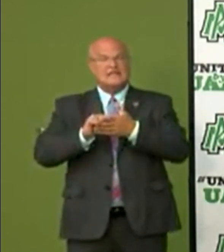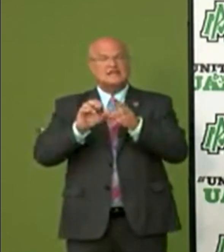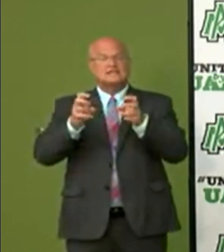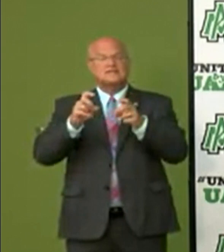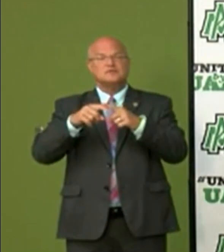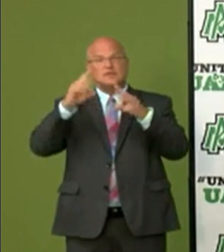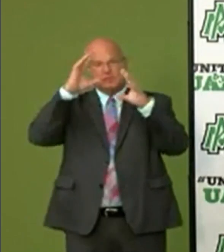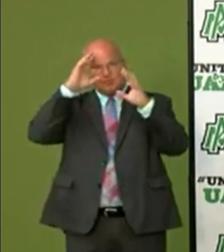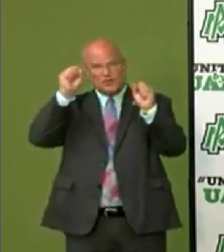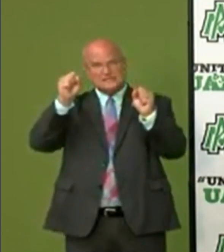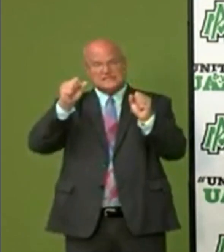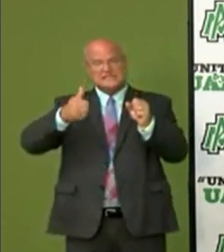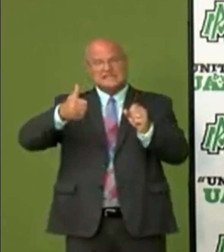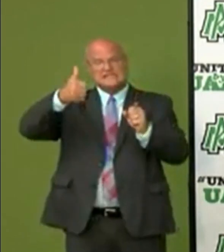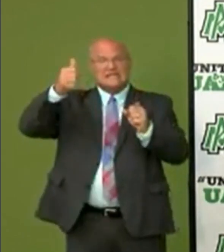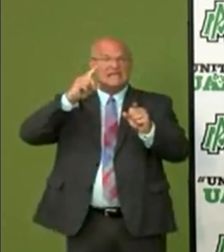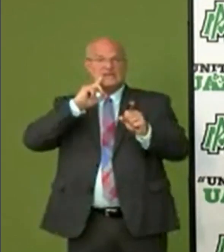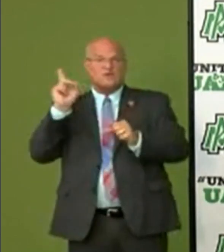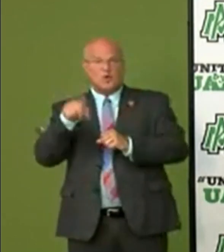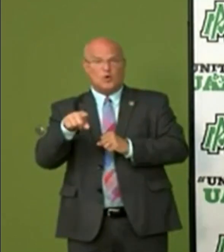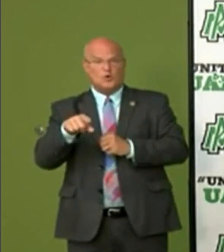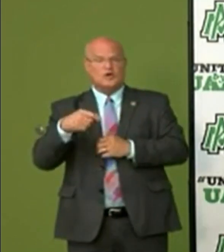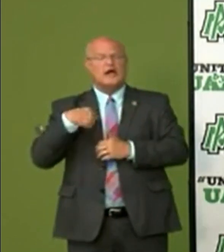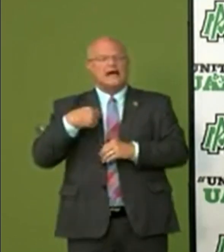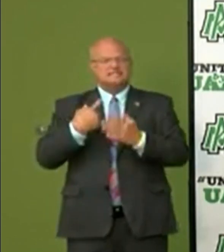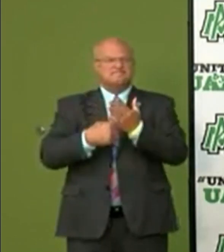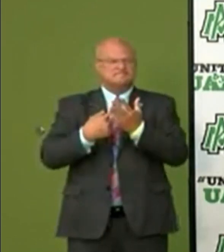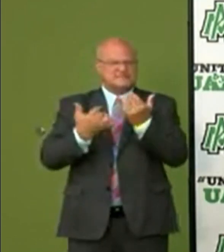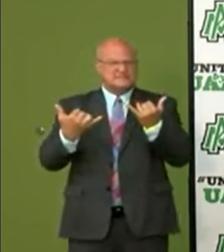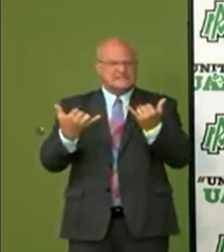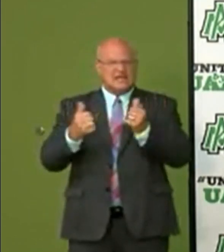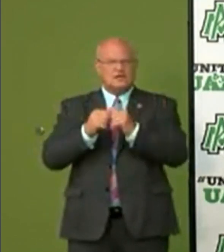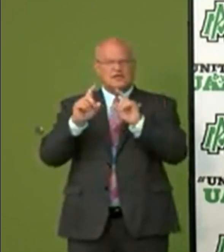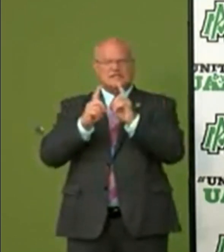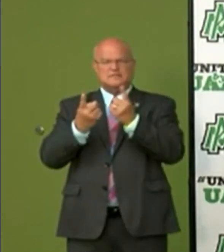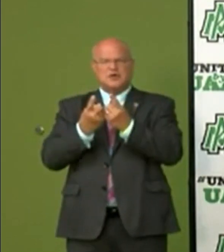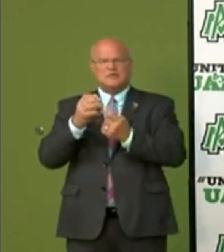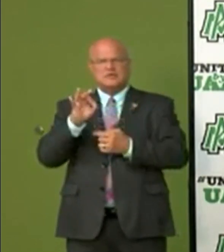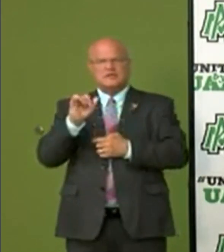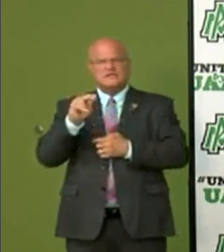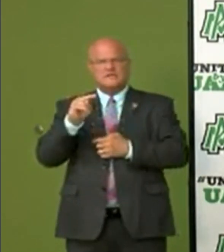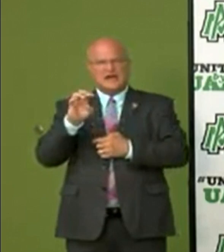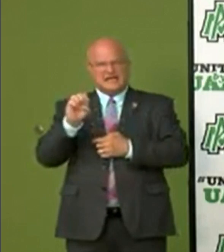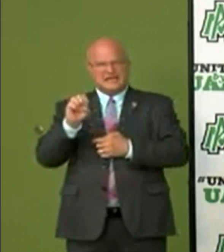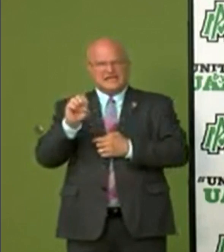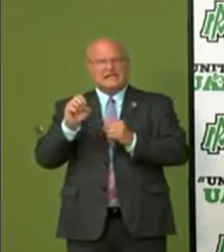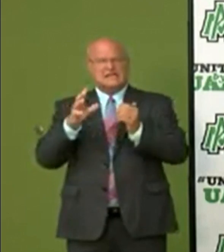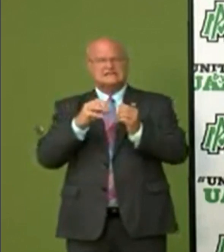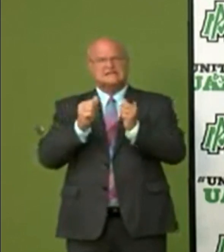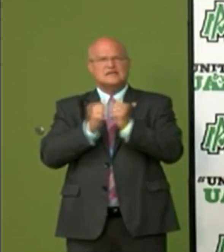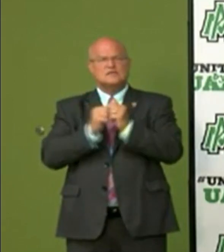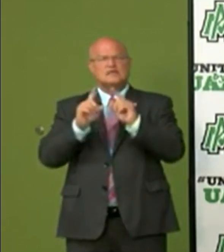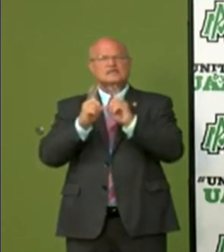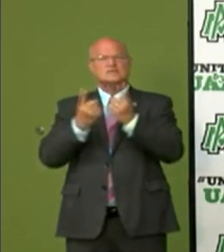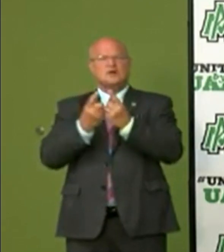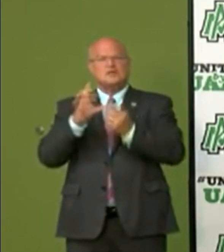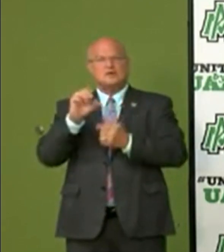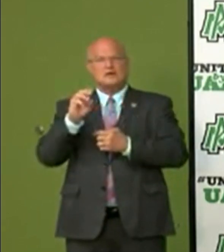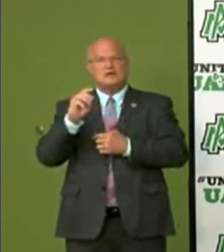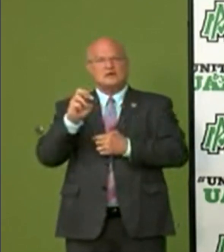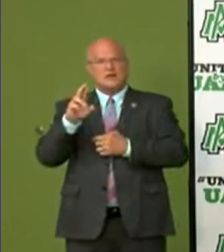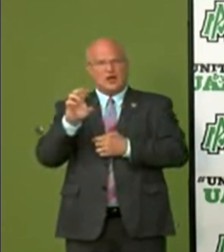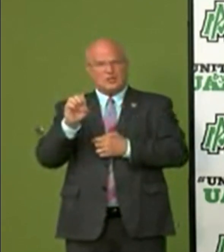subject to the President's executive order. I had a discussion today with the Department of Finance on that and with Department of